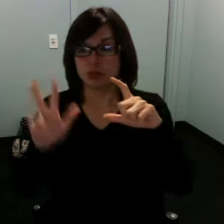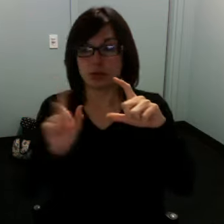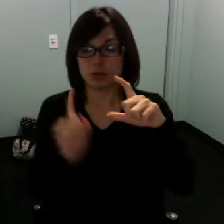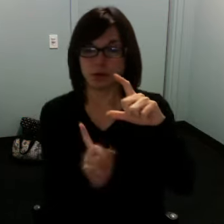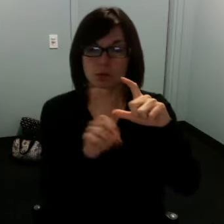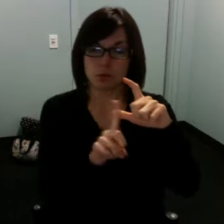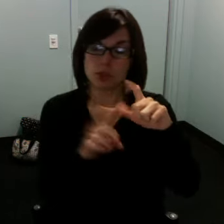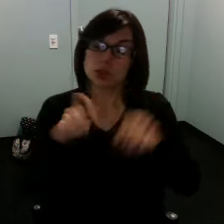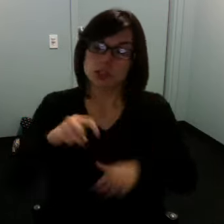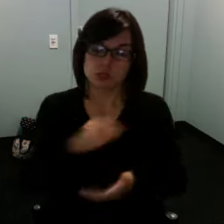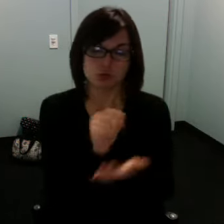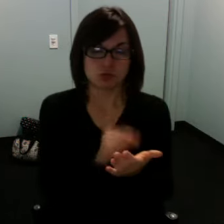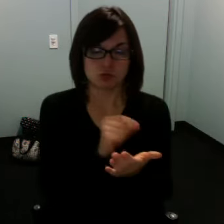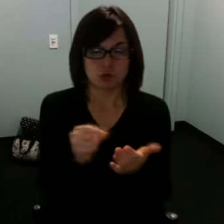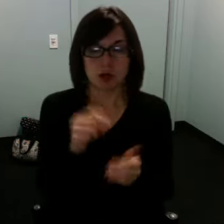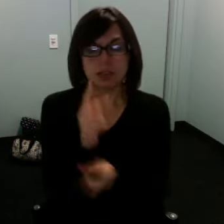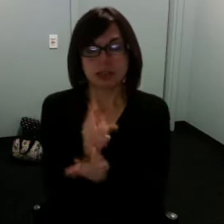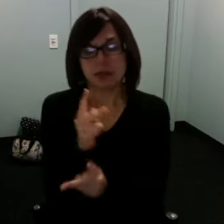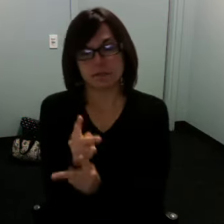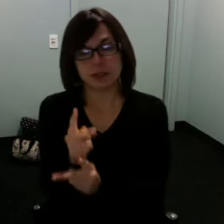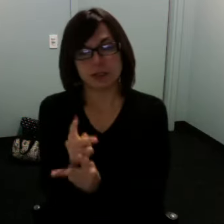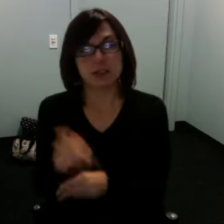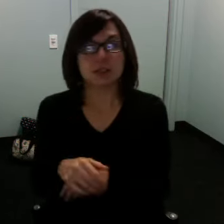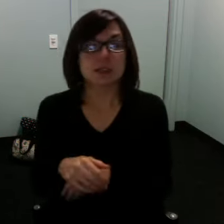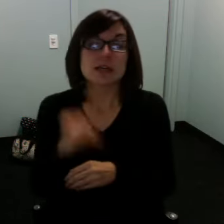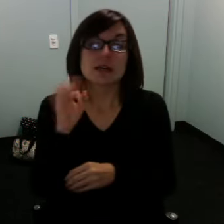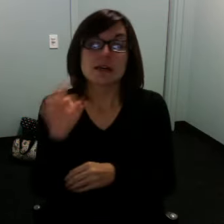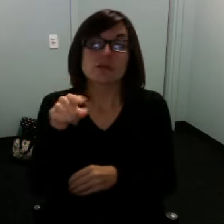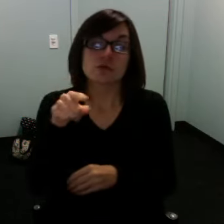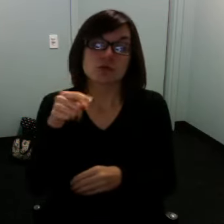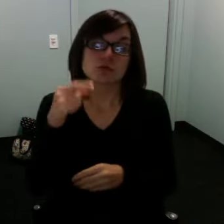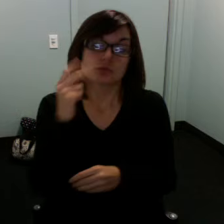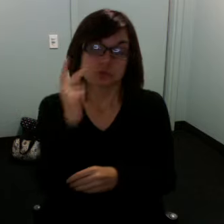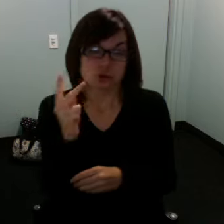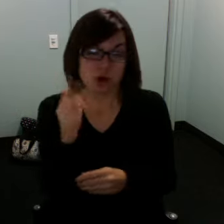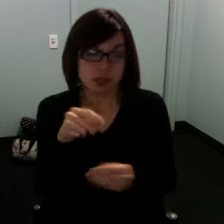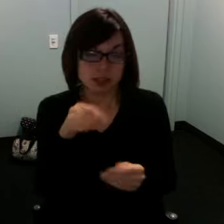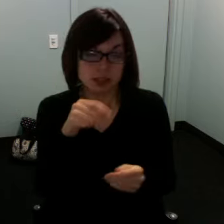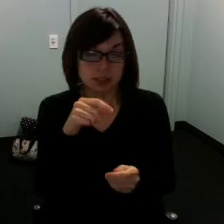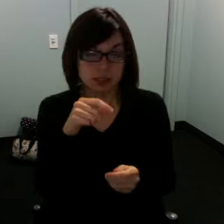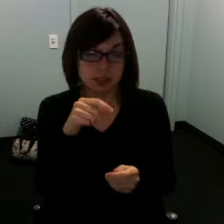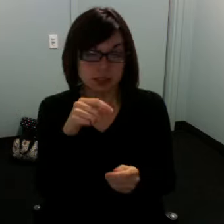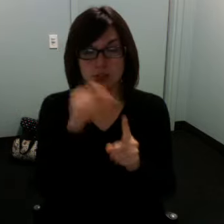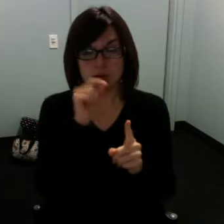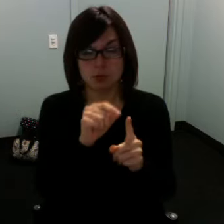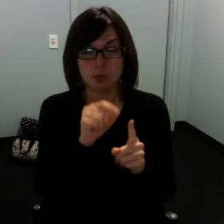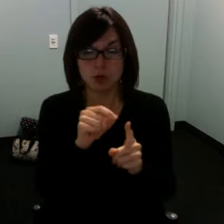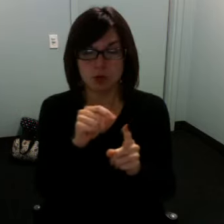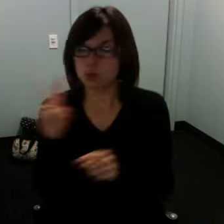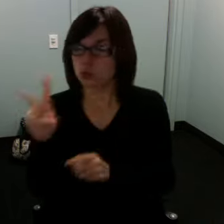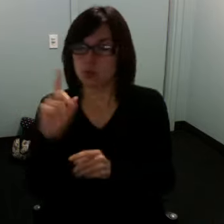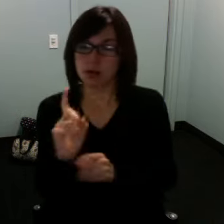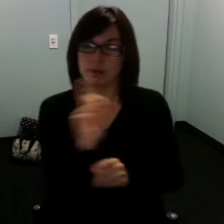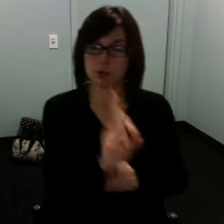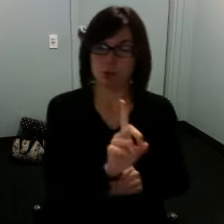And what if you saw the intersection point, but you said it was 2, 1, or you said it was 3, 0.9 or something